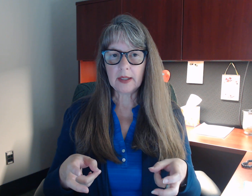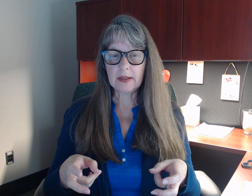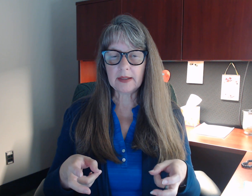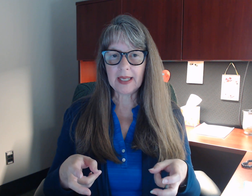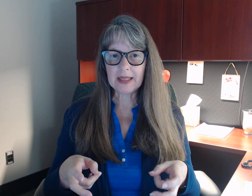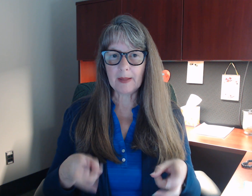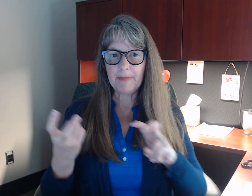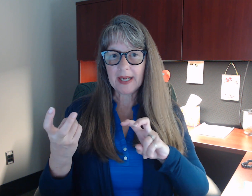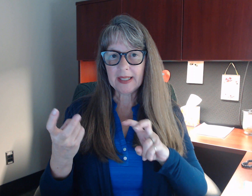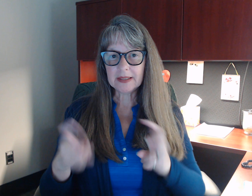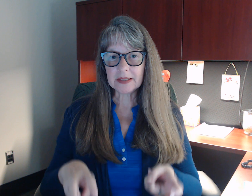kicked the bucket.